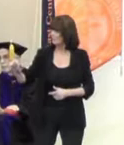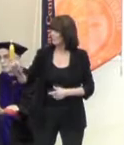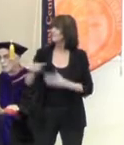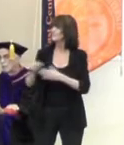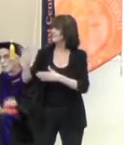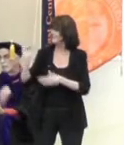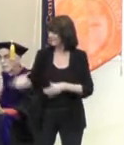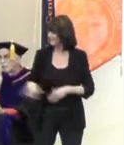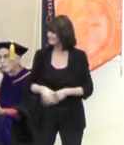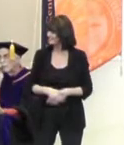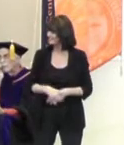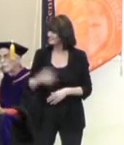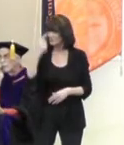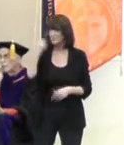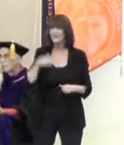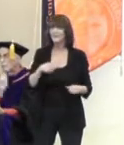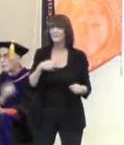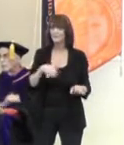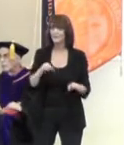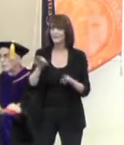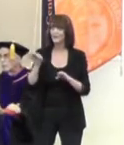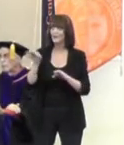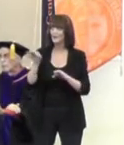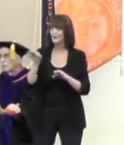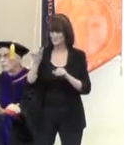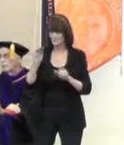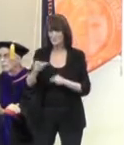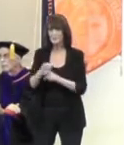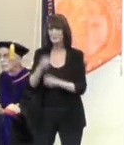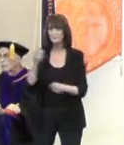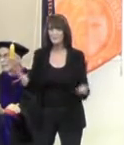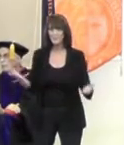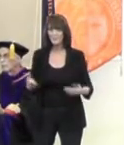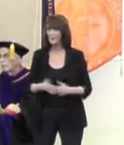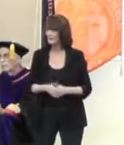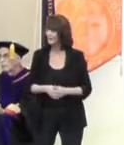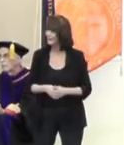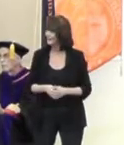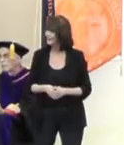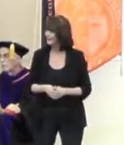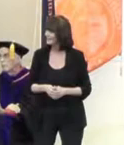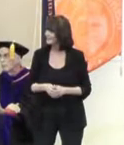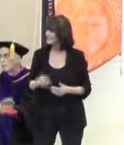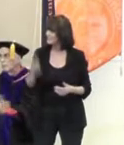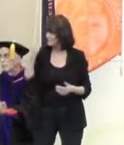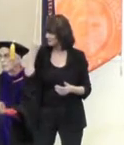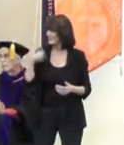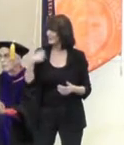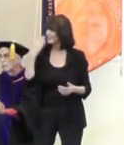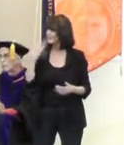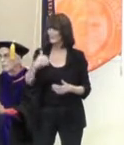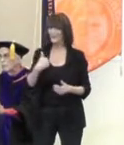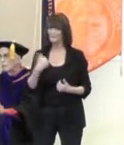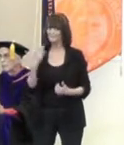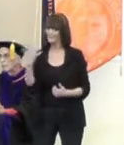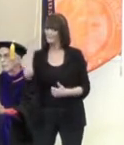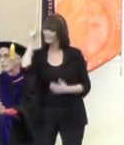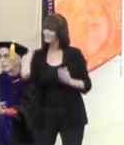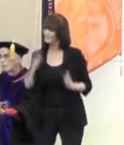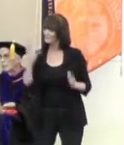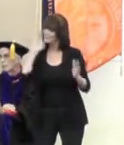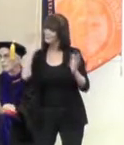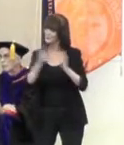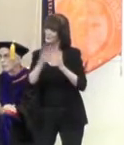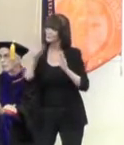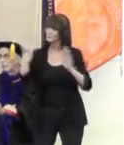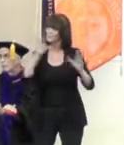Oklahoma. You think I couldn't look out there and say, you can do it from here? You think I don't know there are five governors' pictures over